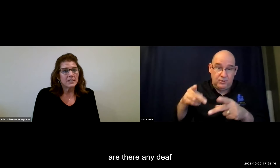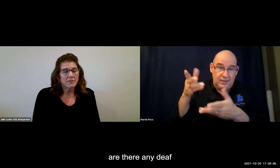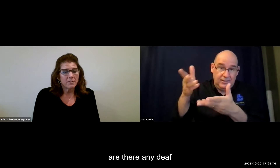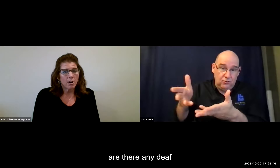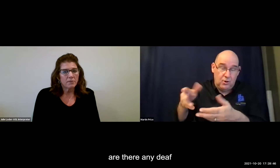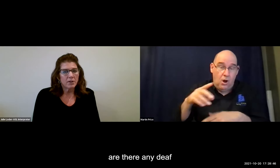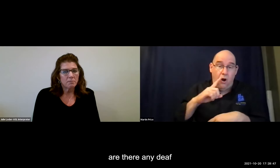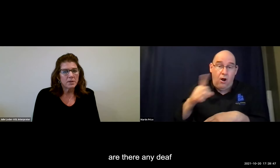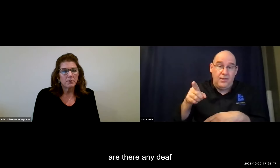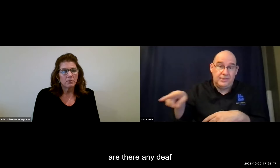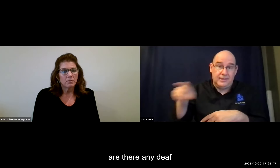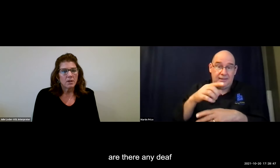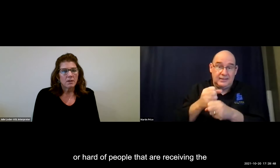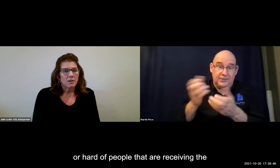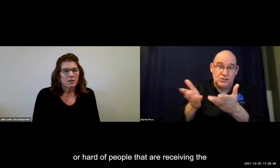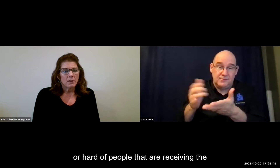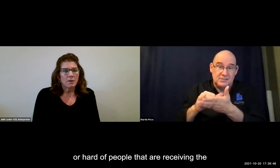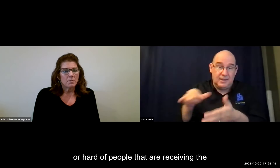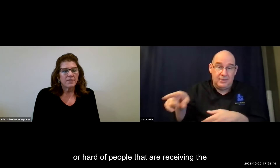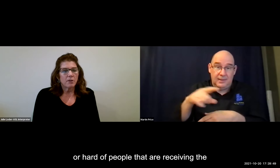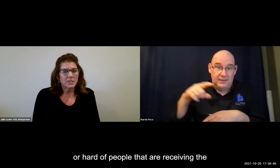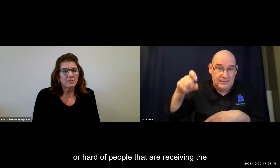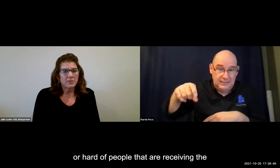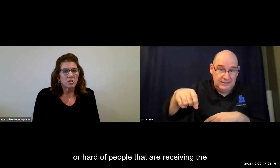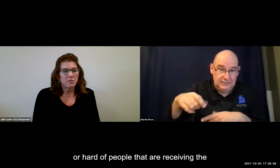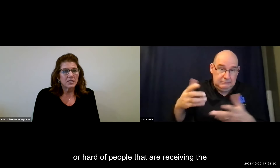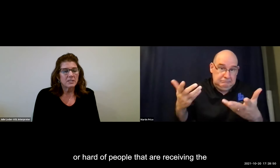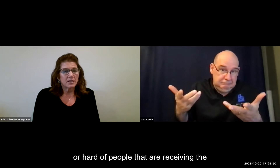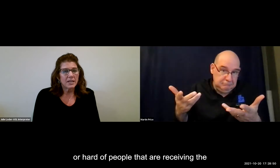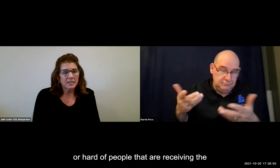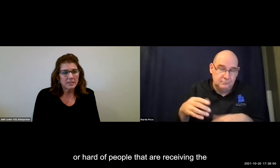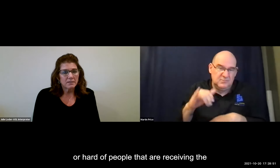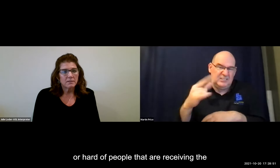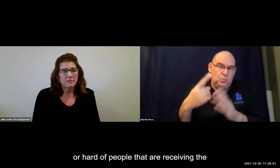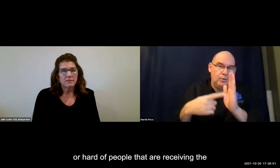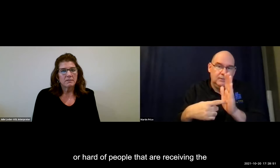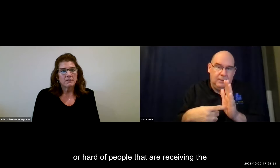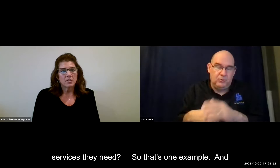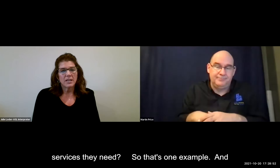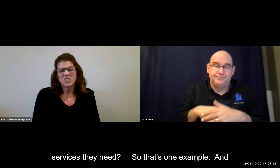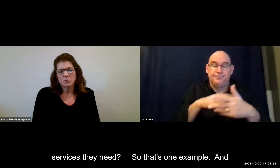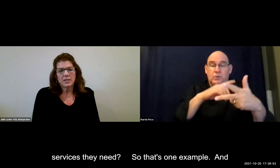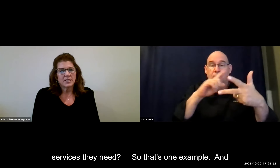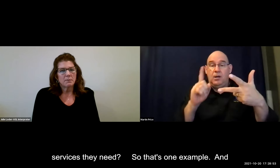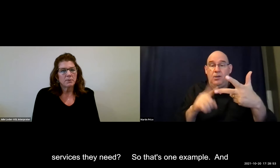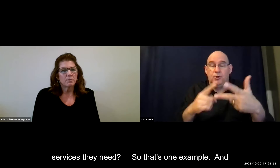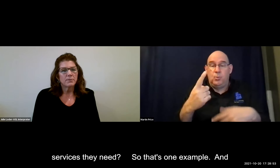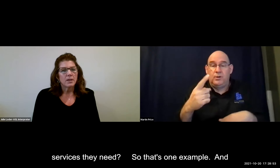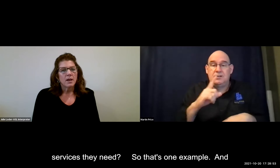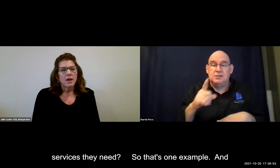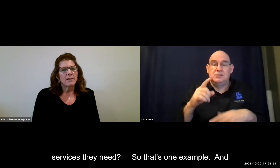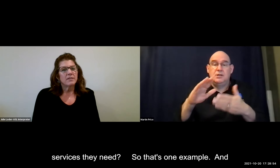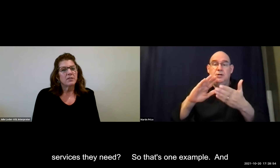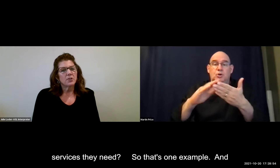are there any deaf or hard of hearing people that are receiving the services that they need? So that's just one